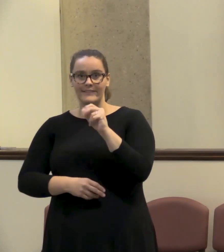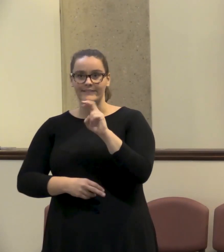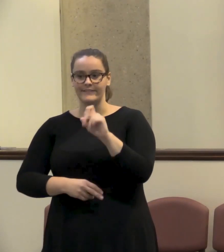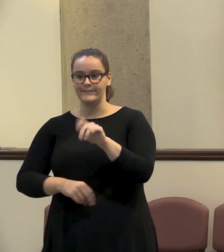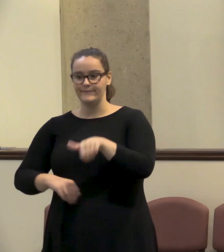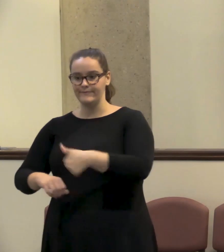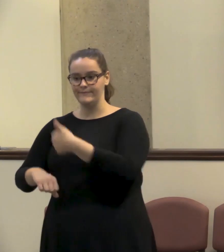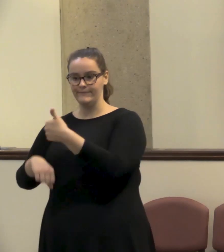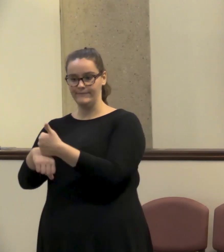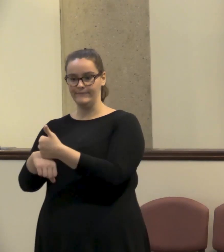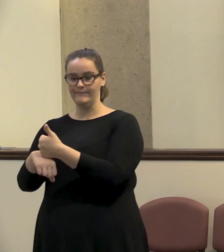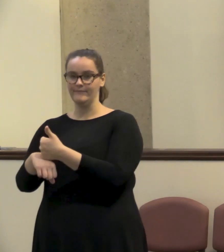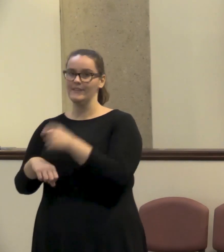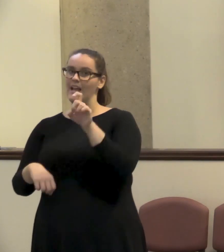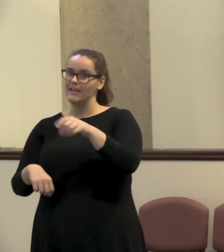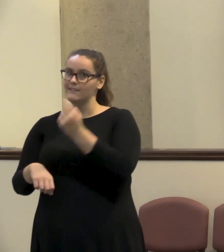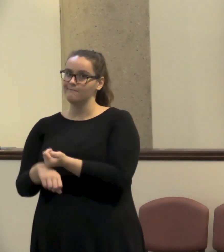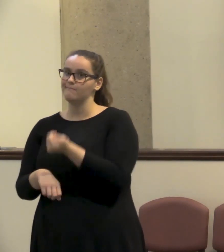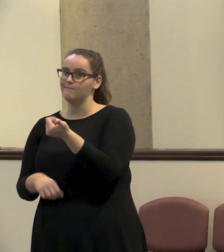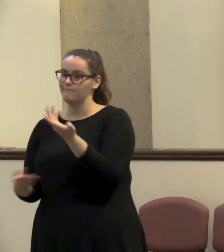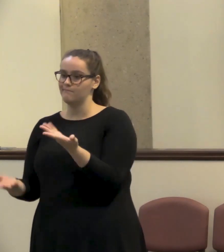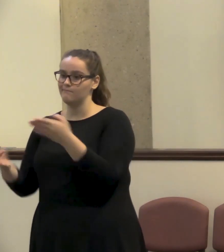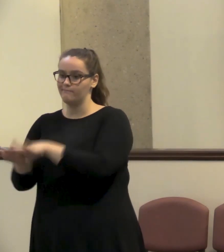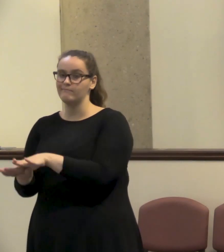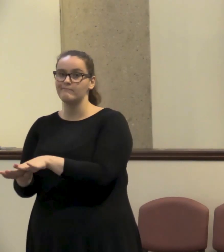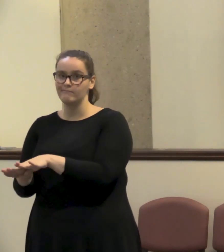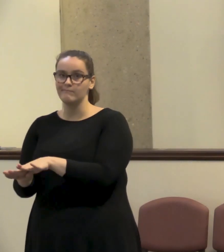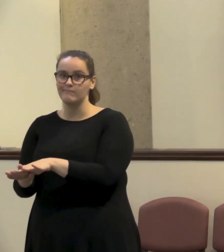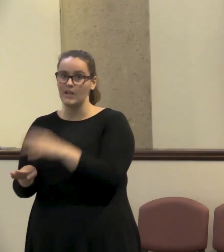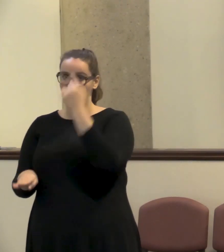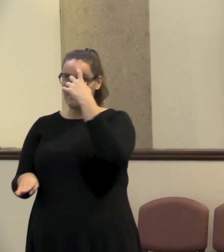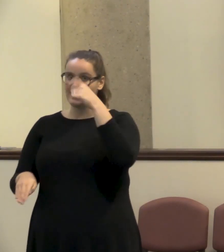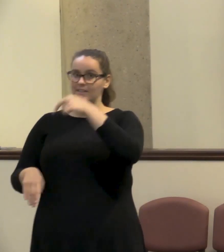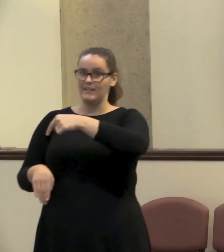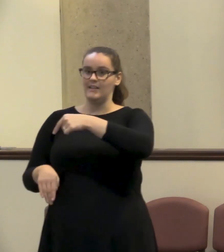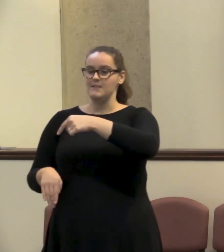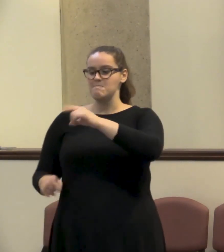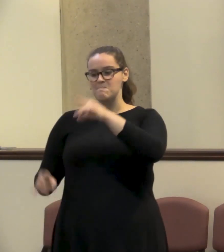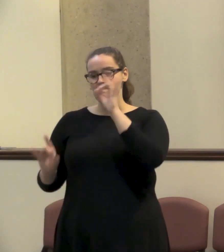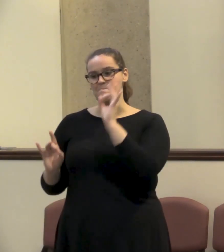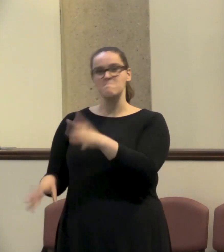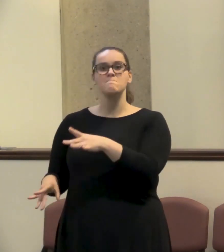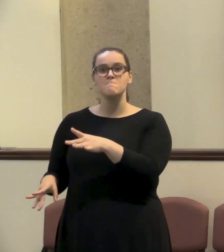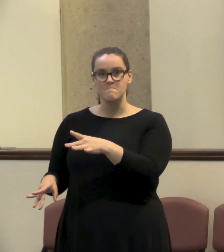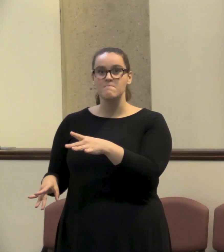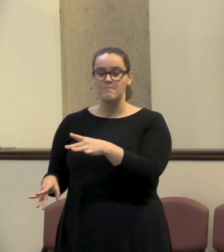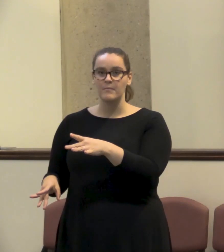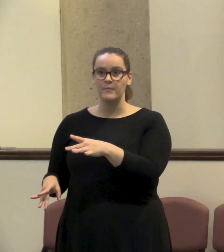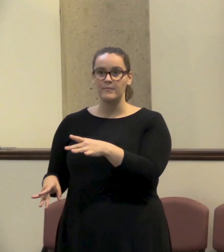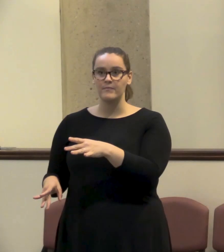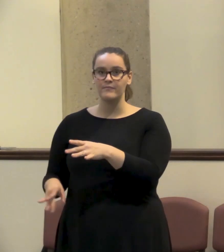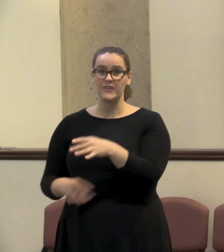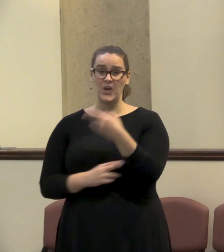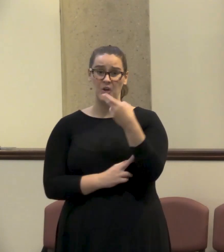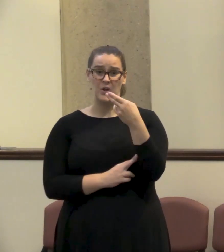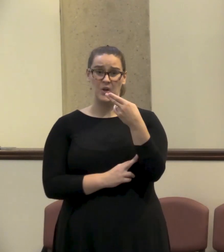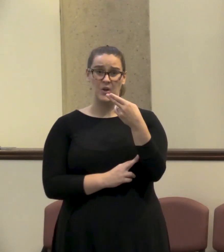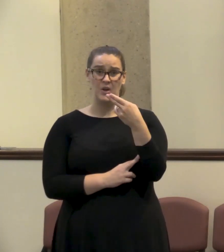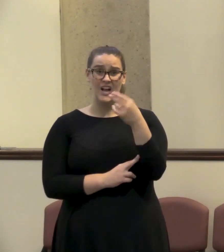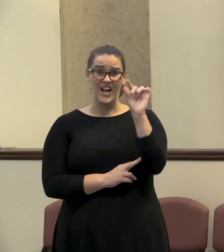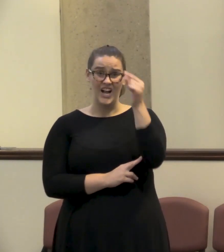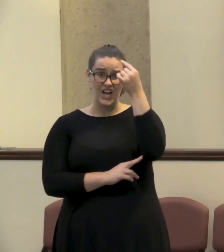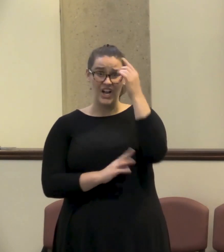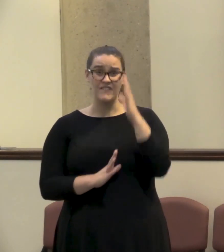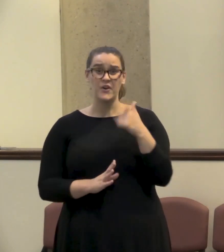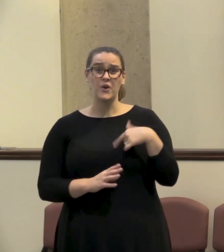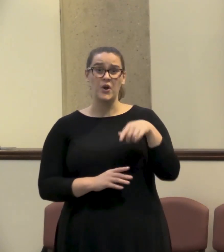County, needs eventually to be shut down, because that plant is an abomination. And Hogan did, and his group